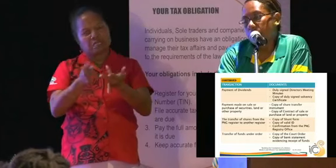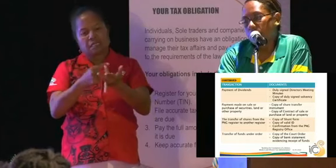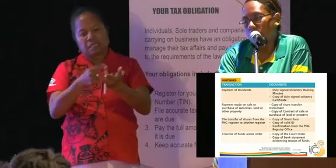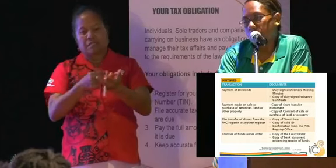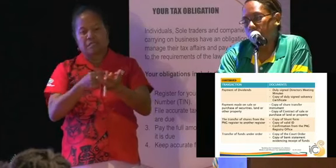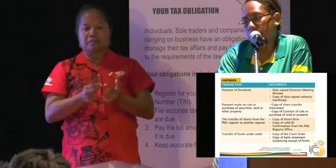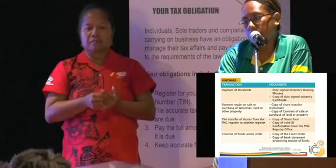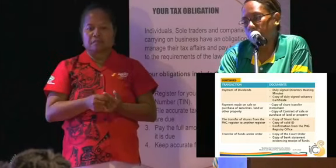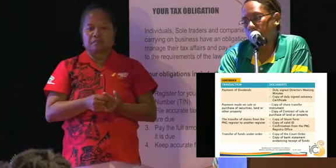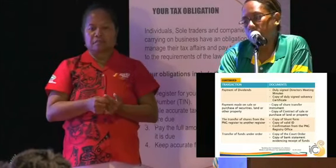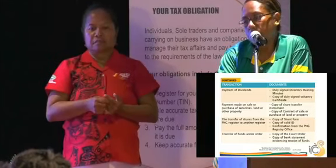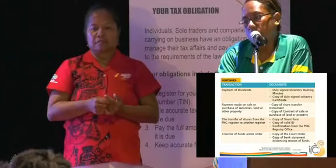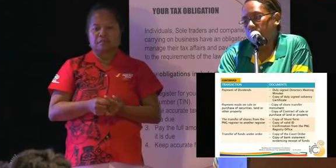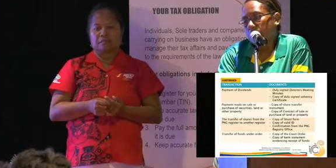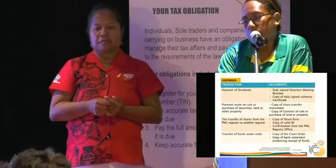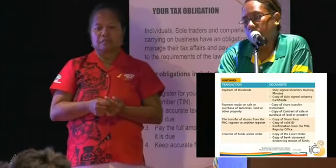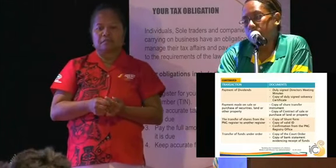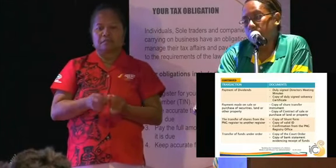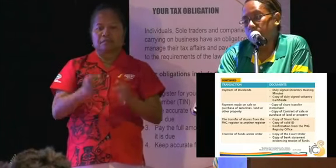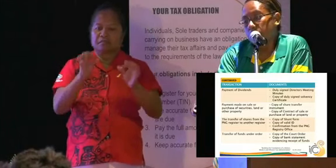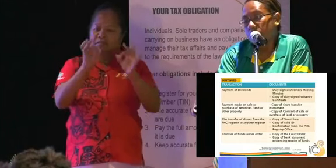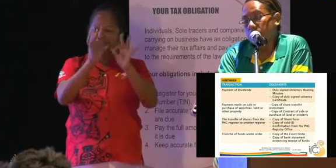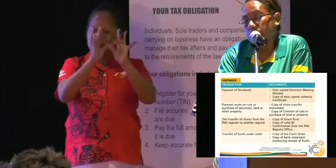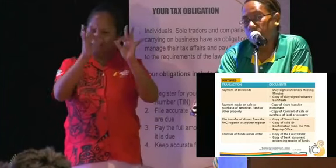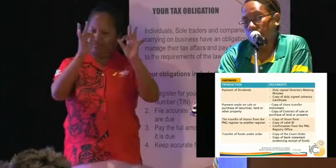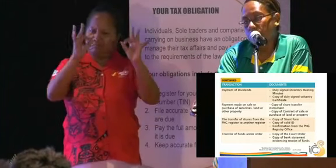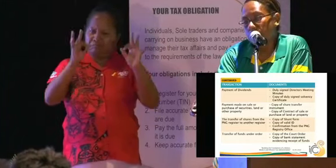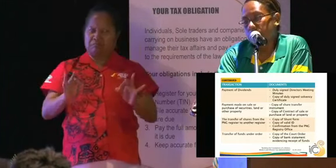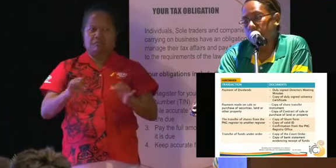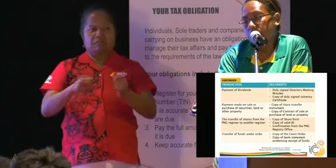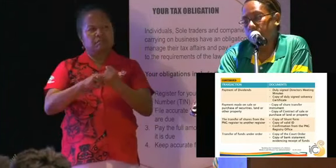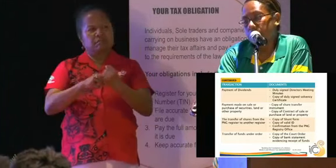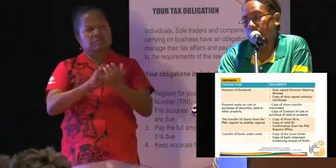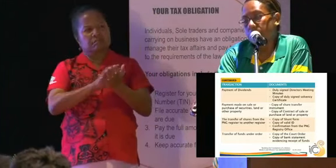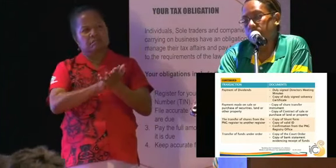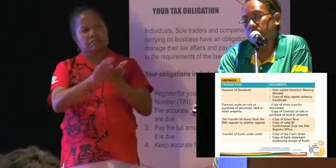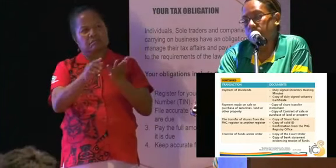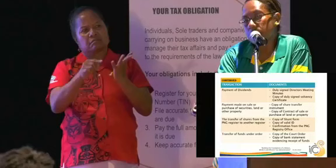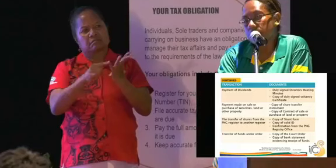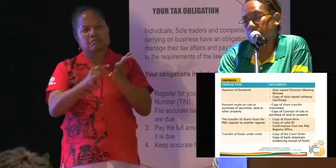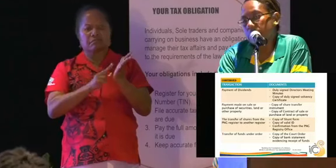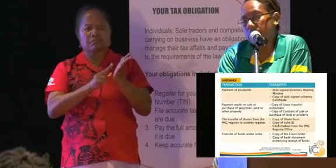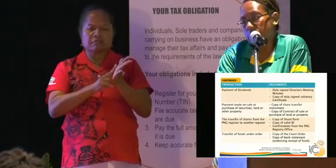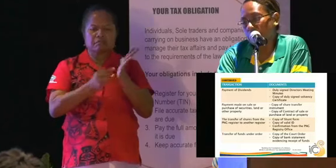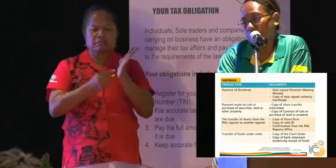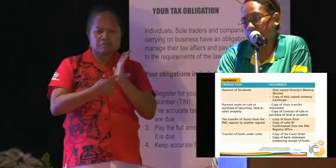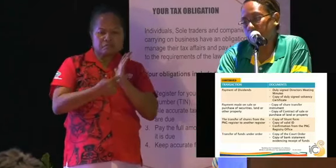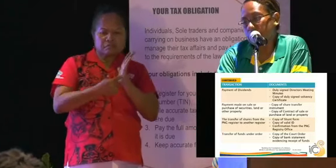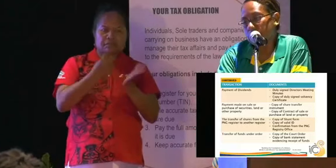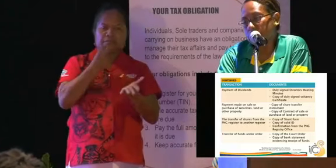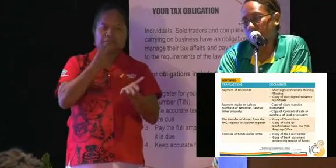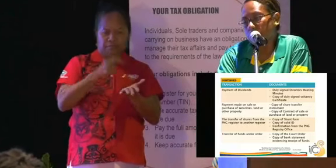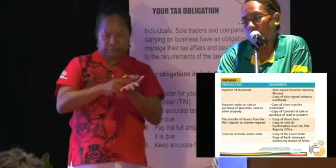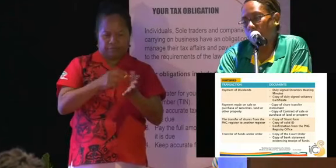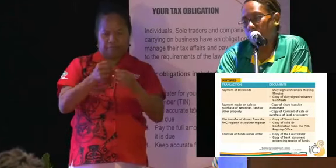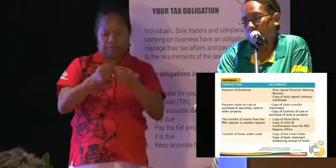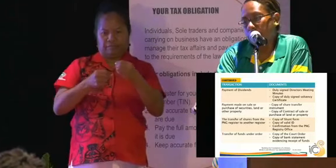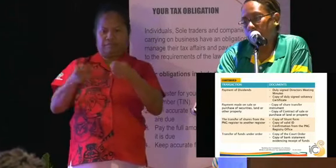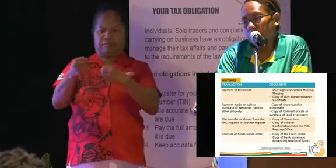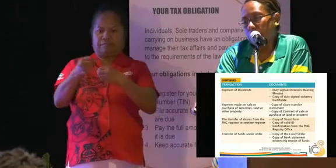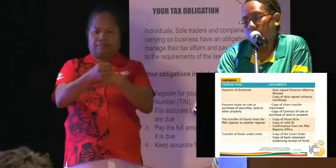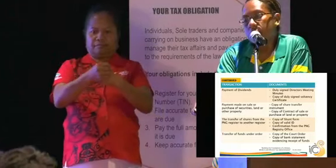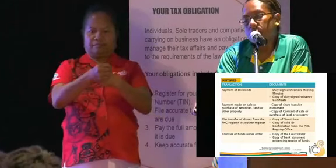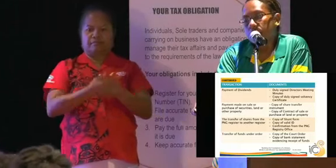shunt form. This shunt form is from the PNG registry office.